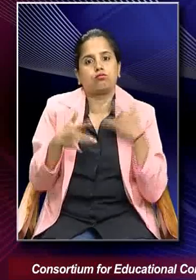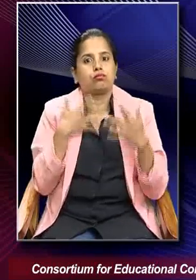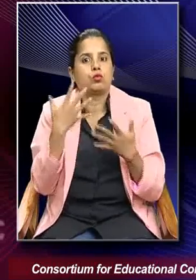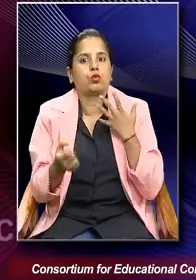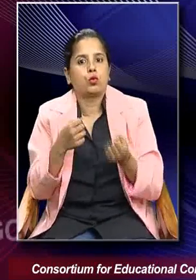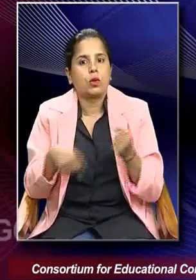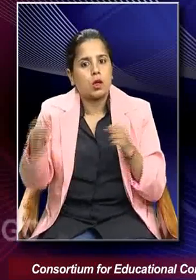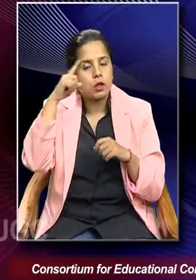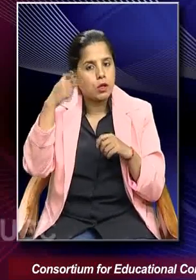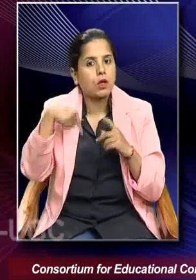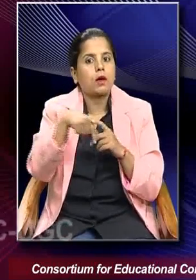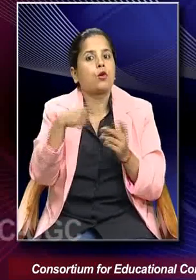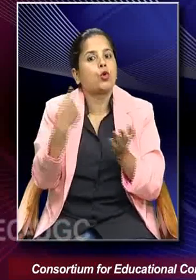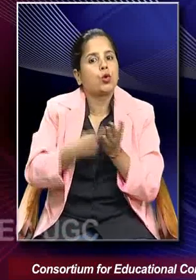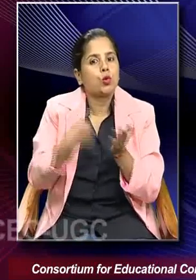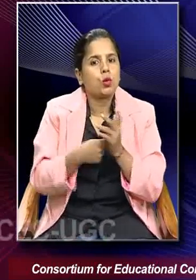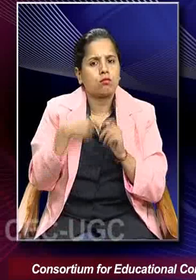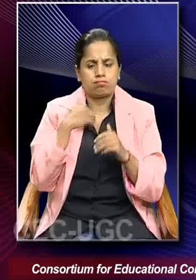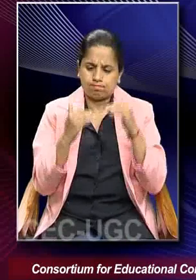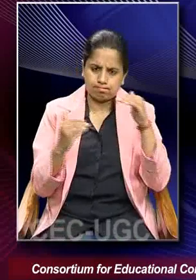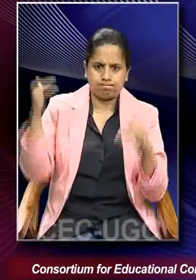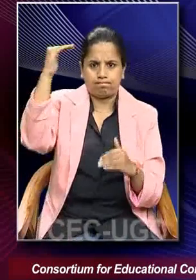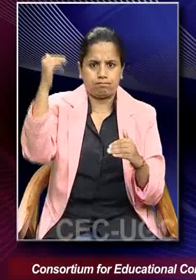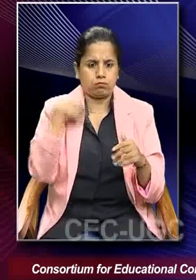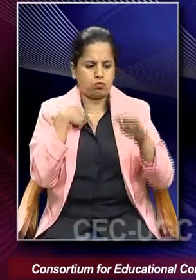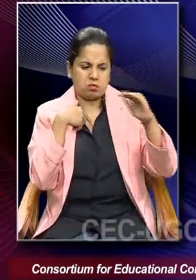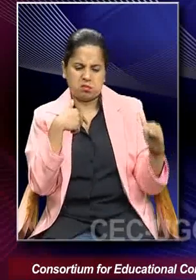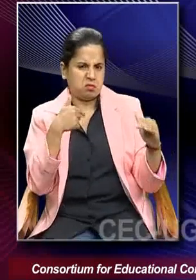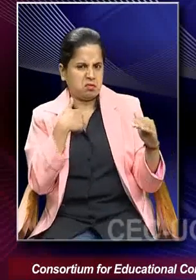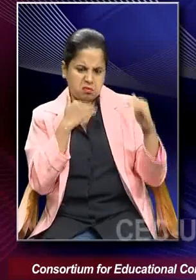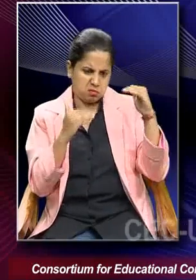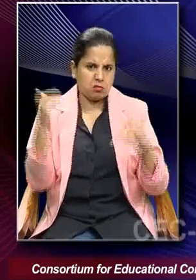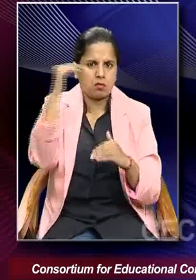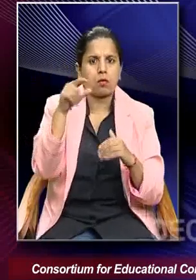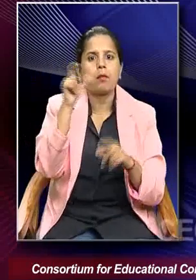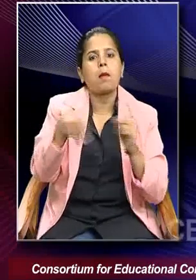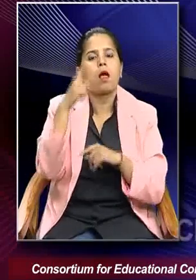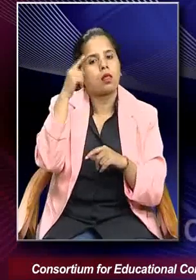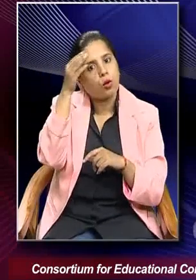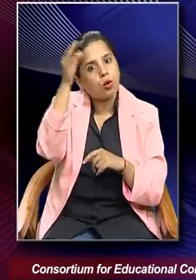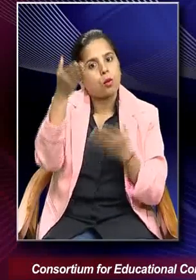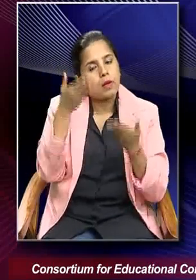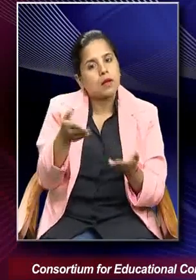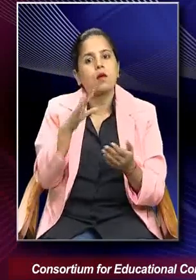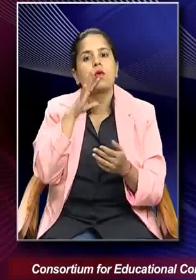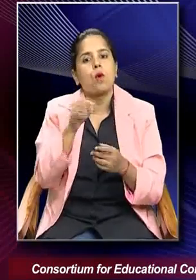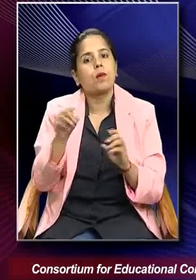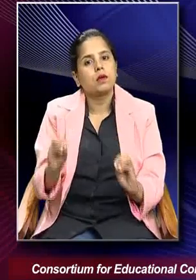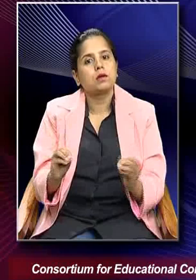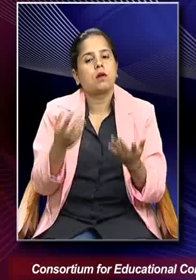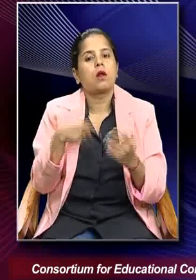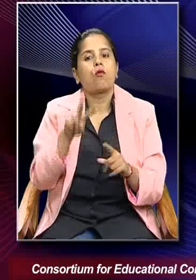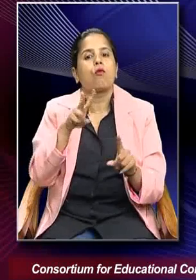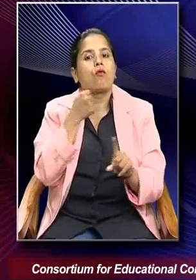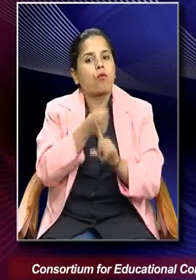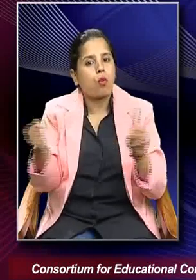rule, exhibiting supremacy over the others. So this is how the concept or the notion, the element of